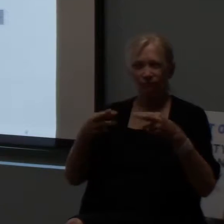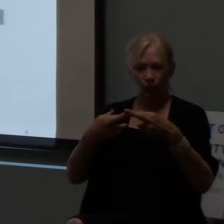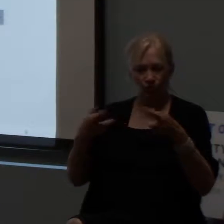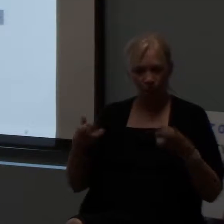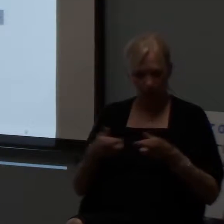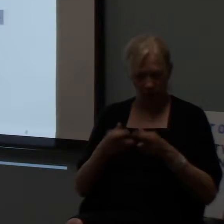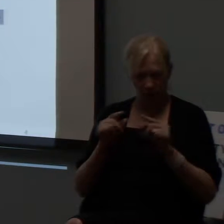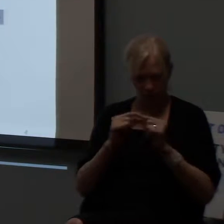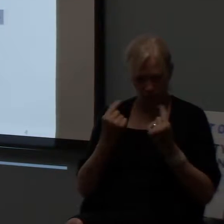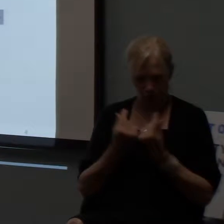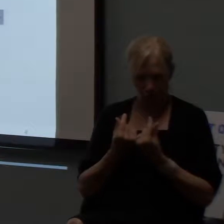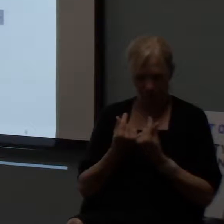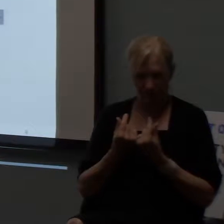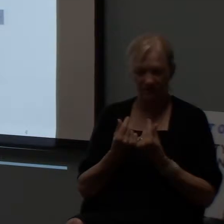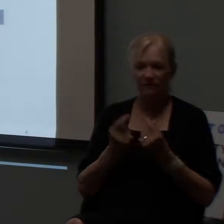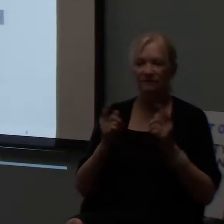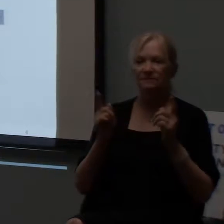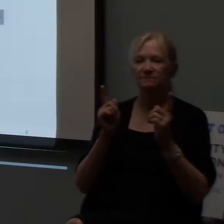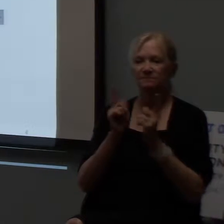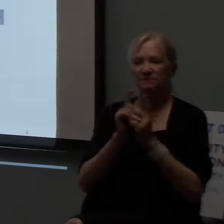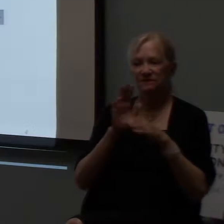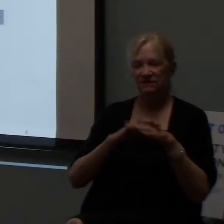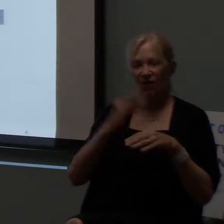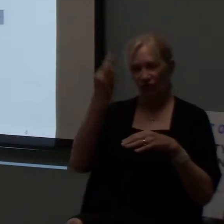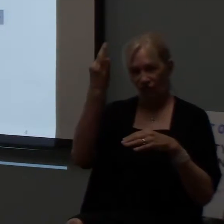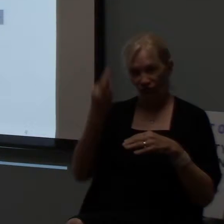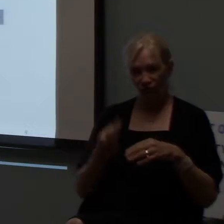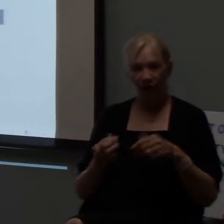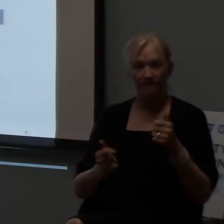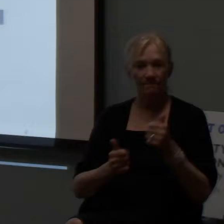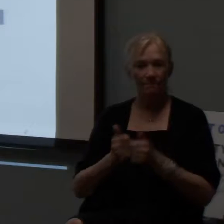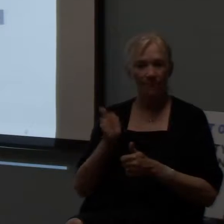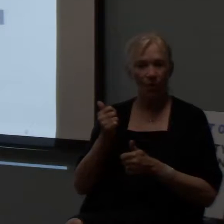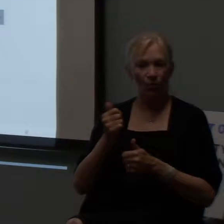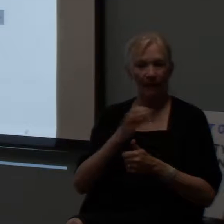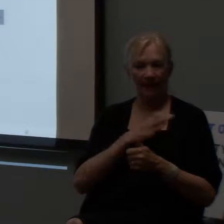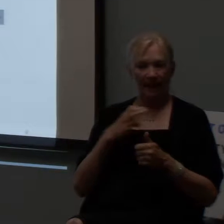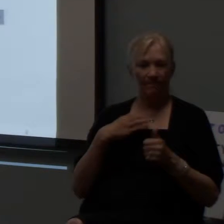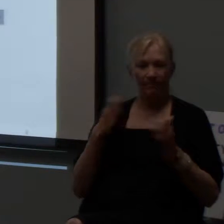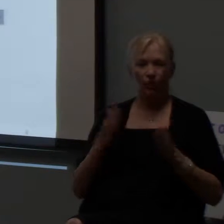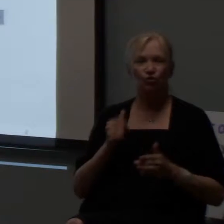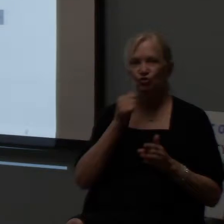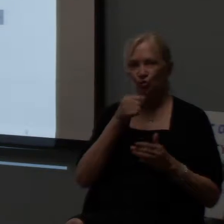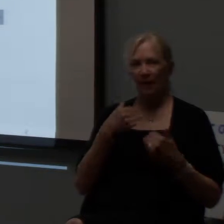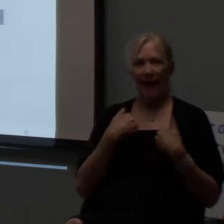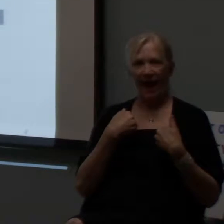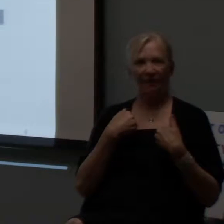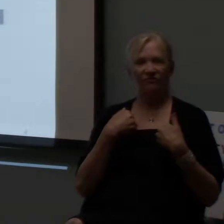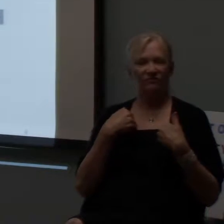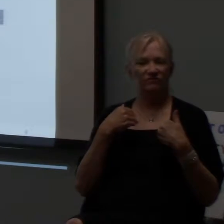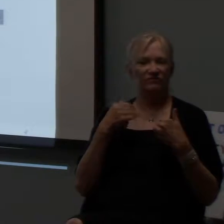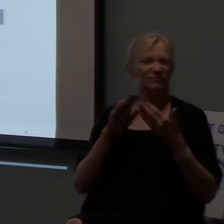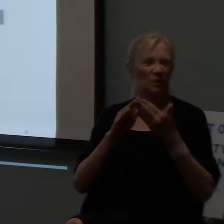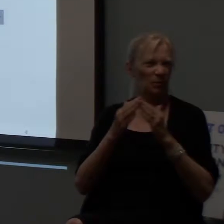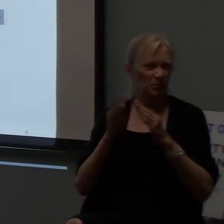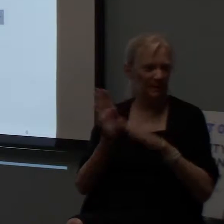we belong to. So generally they meet on Fridays because around the state, most commissioners don't have public business on Fridays. So it